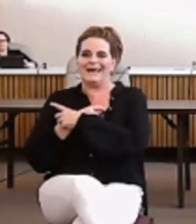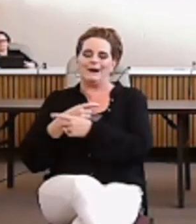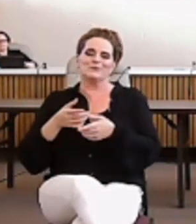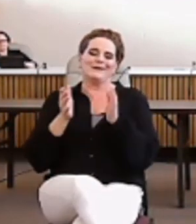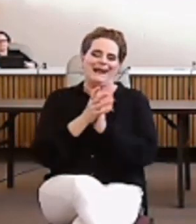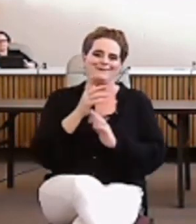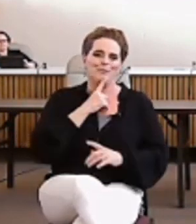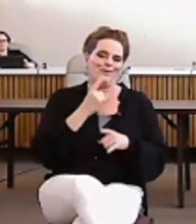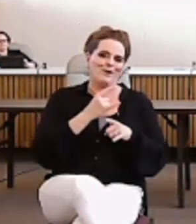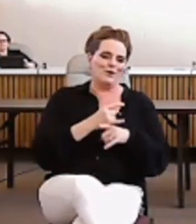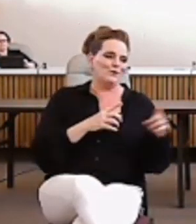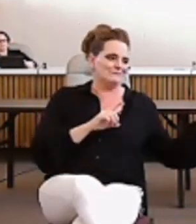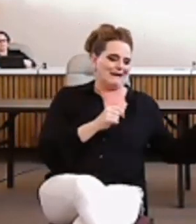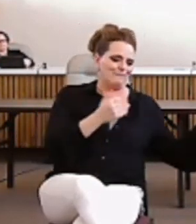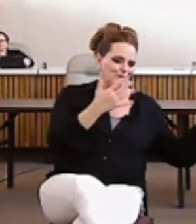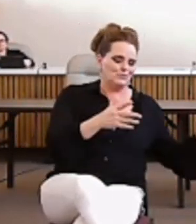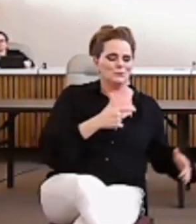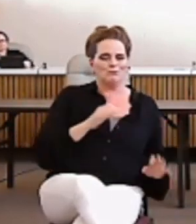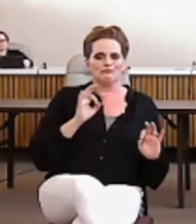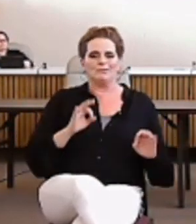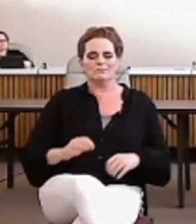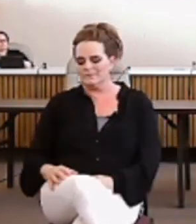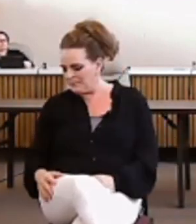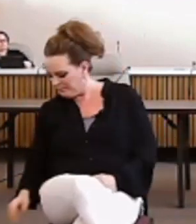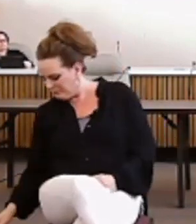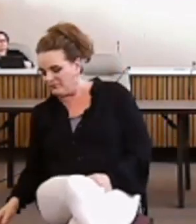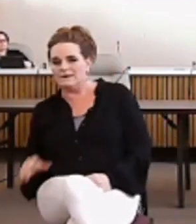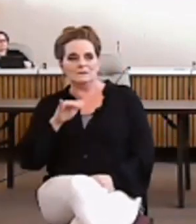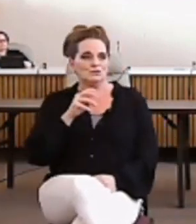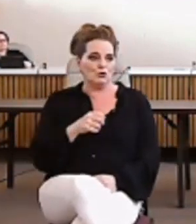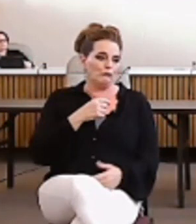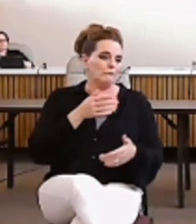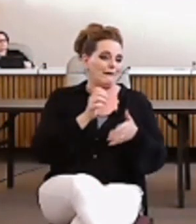alcohol, but Don did it, so we're good. We're good. Joe, got anything that